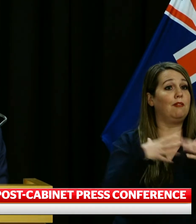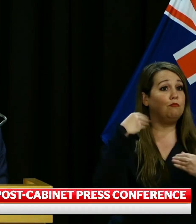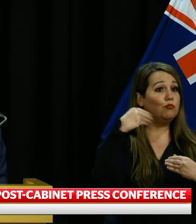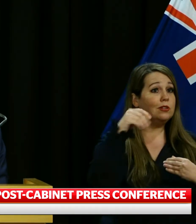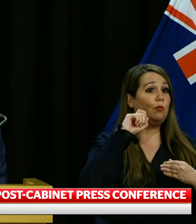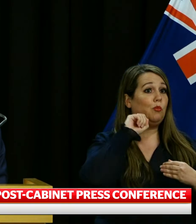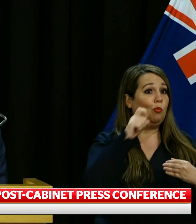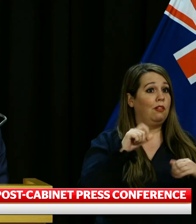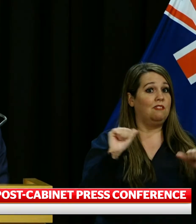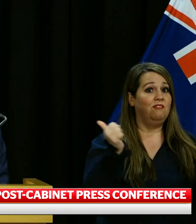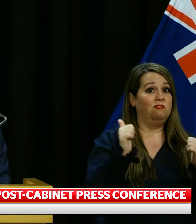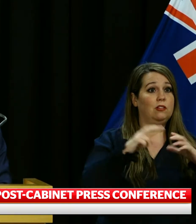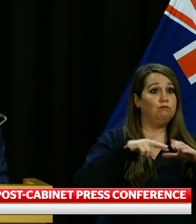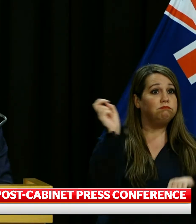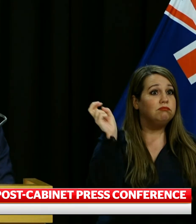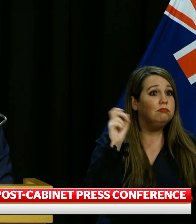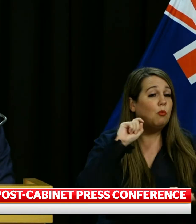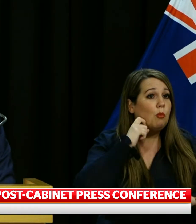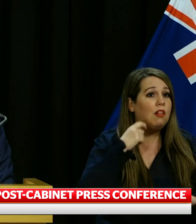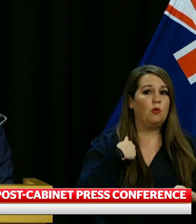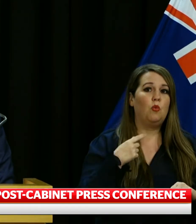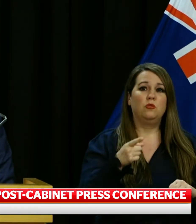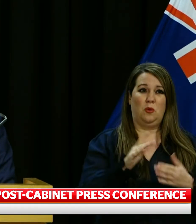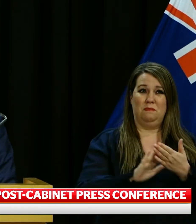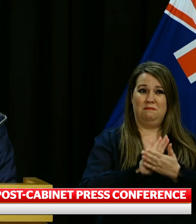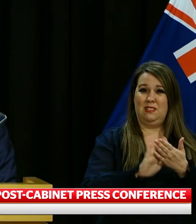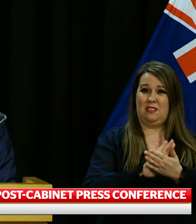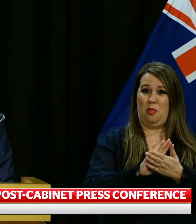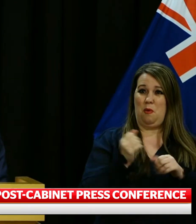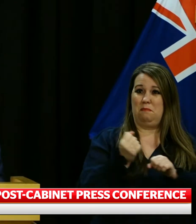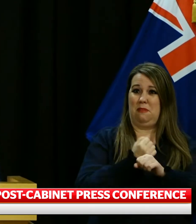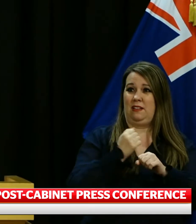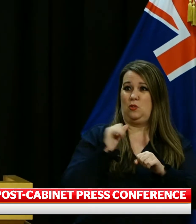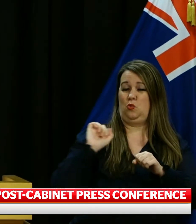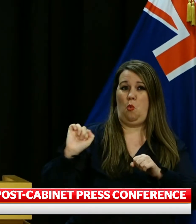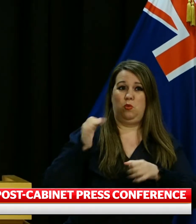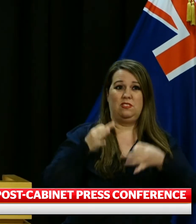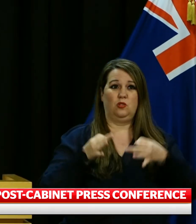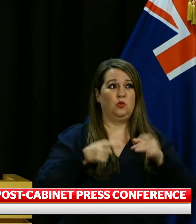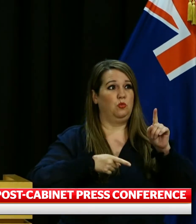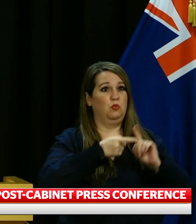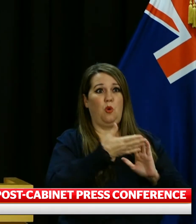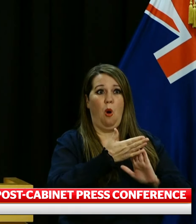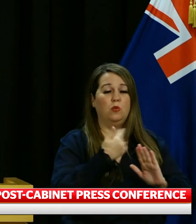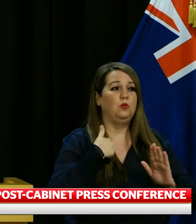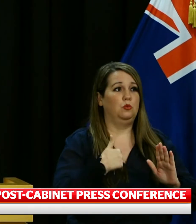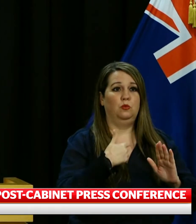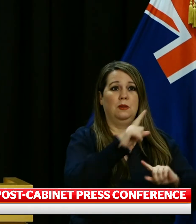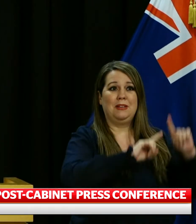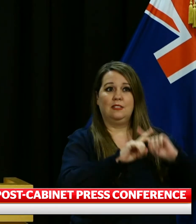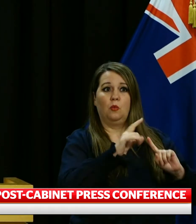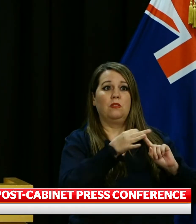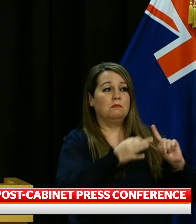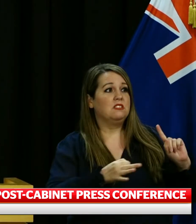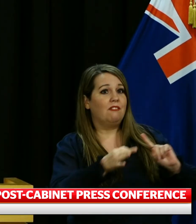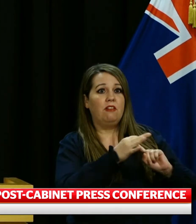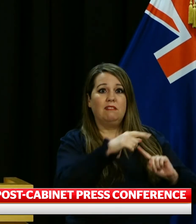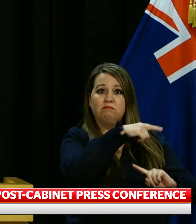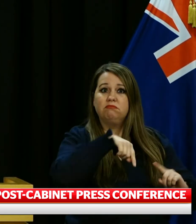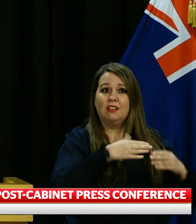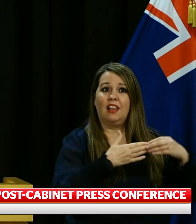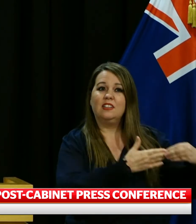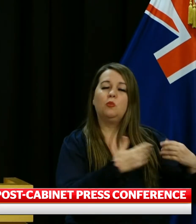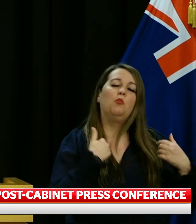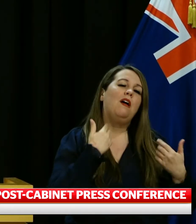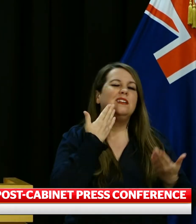meet with the Pacific leaders? Ultimately, that's a hypothetical question, and we'd sort of make that judgment depending on what changed in